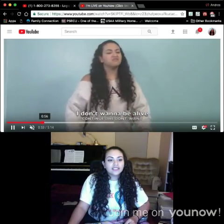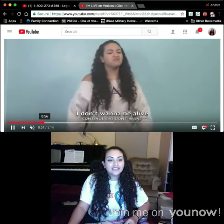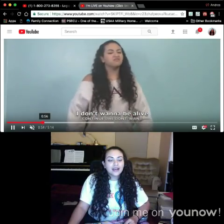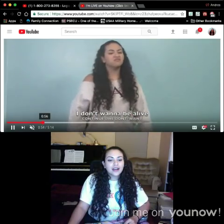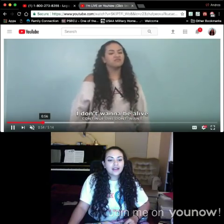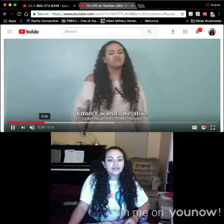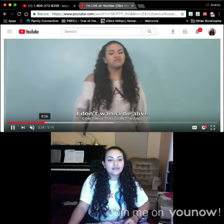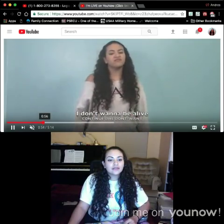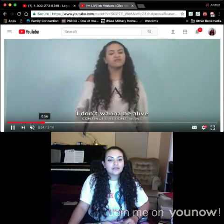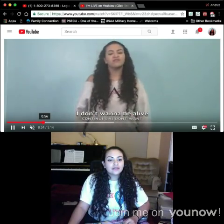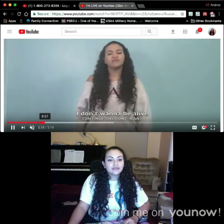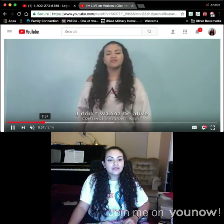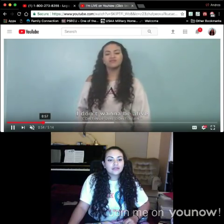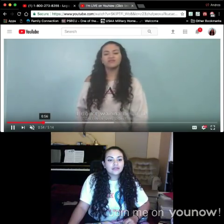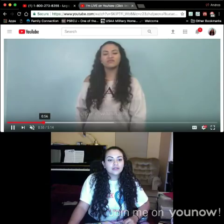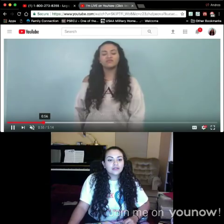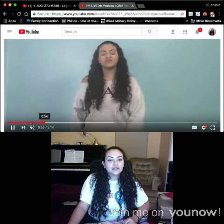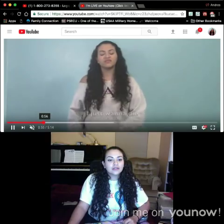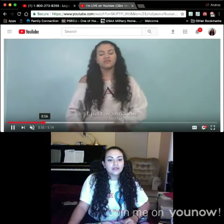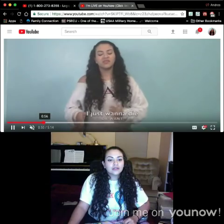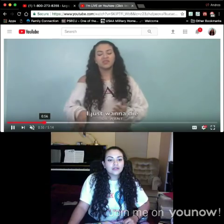Where does it start?